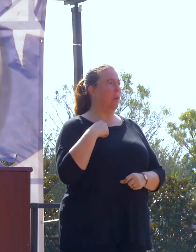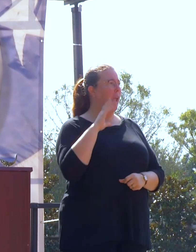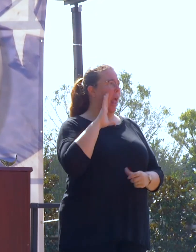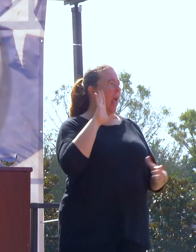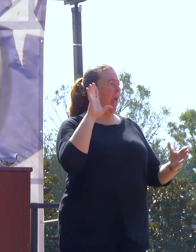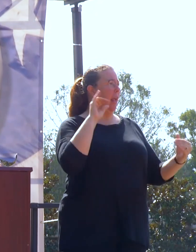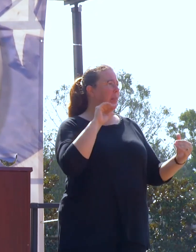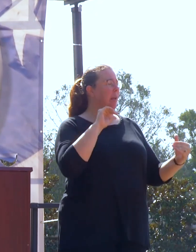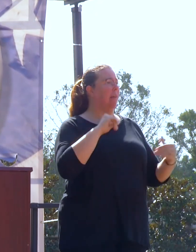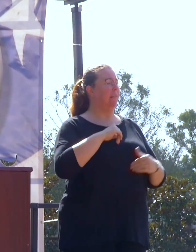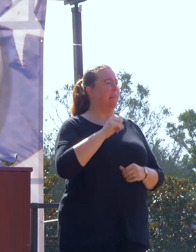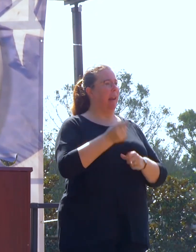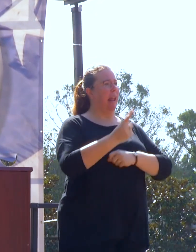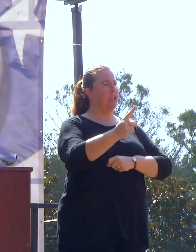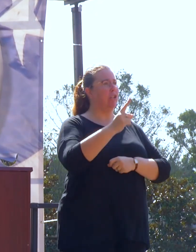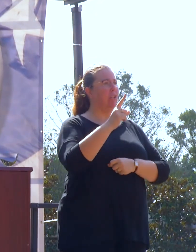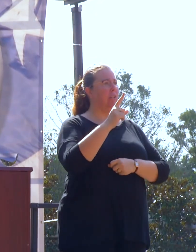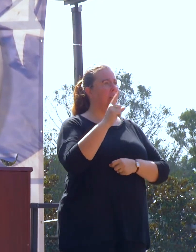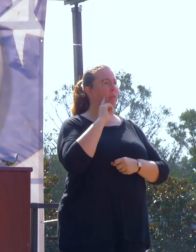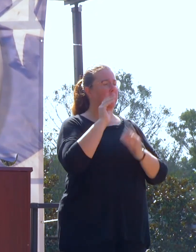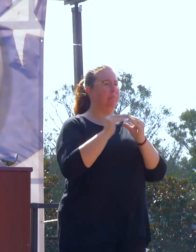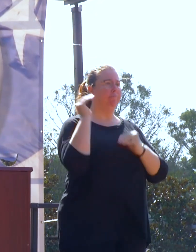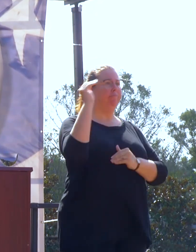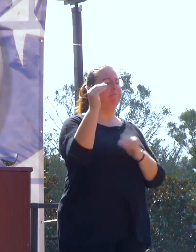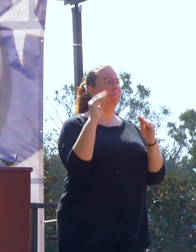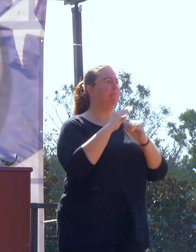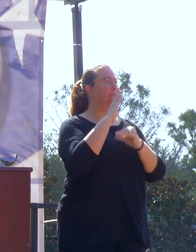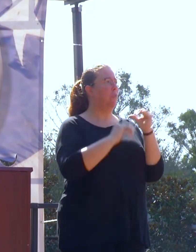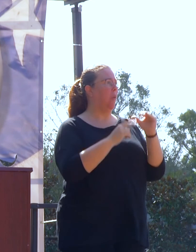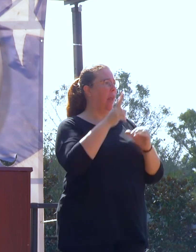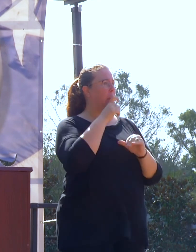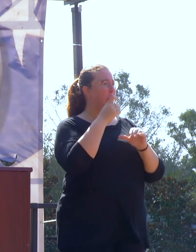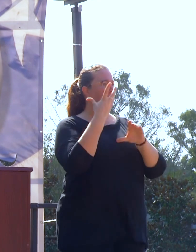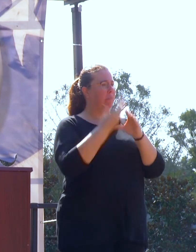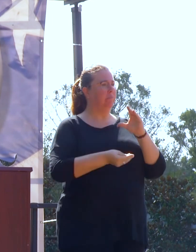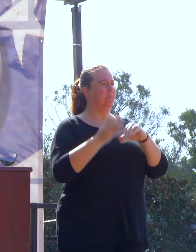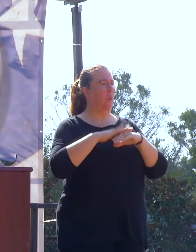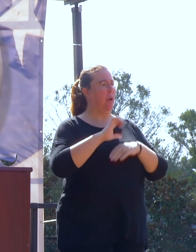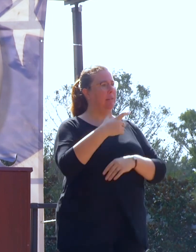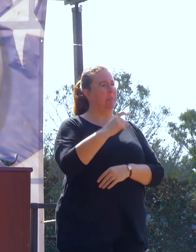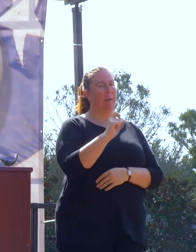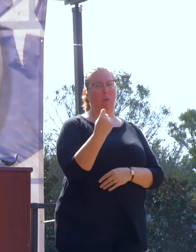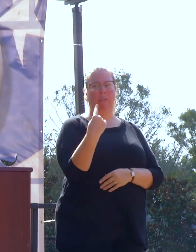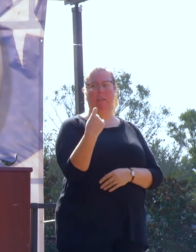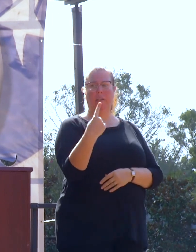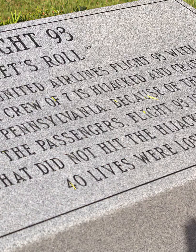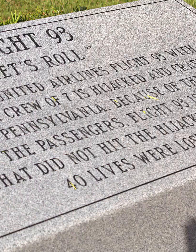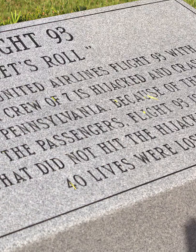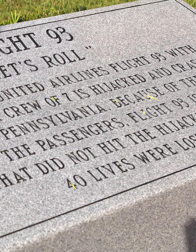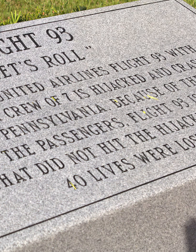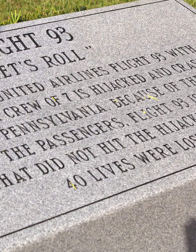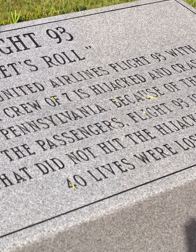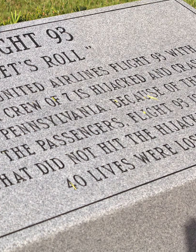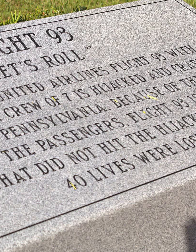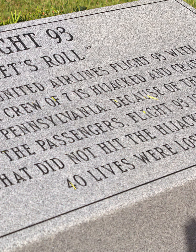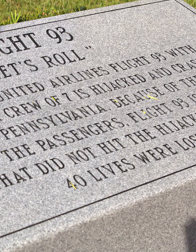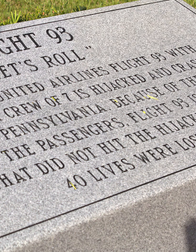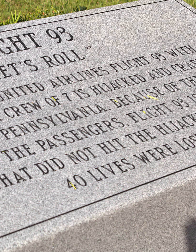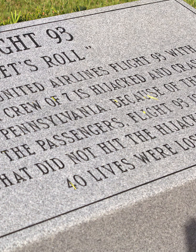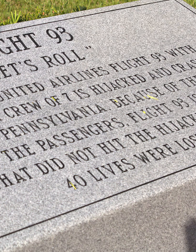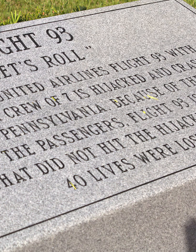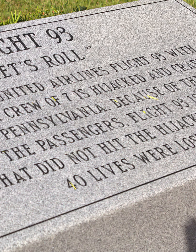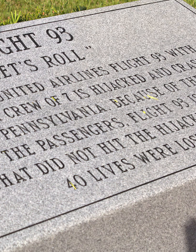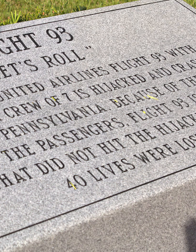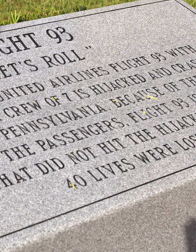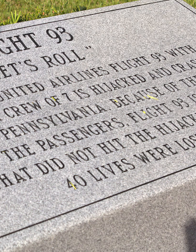far exceed the number of those who died on September 11th. Think about that. This is a battle that is still going on. So our memorial